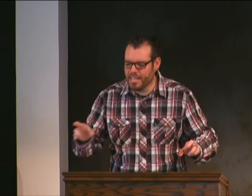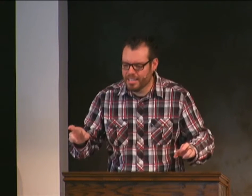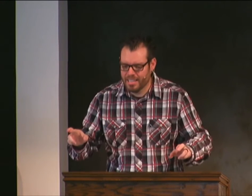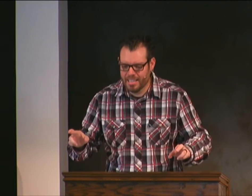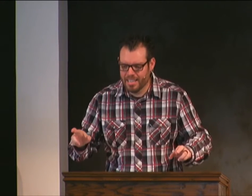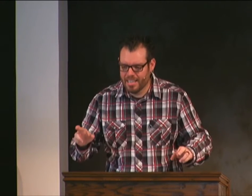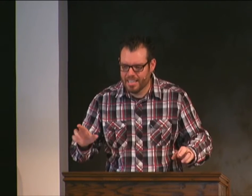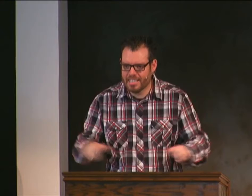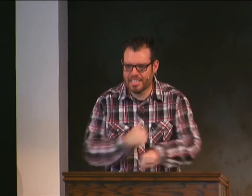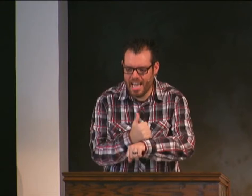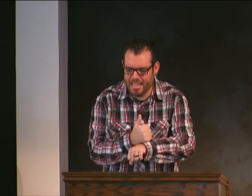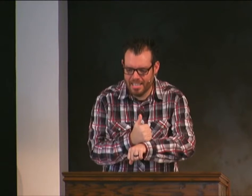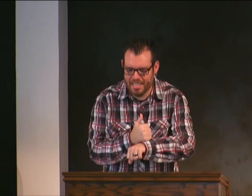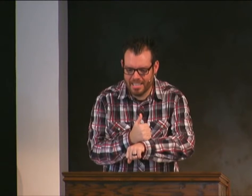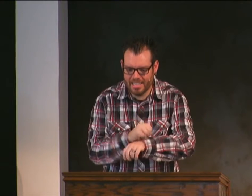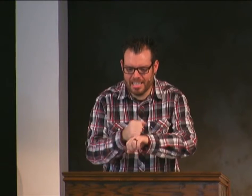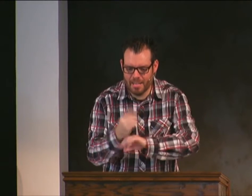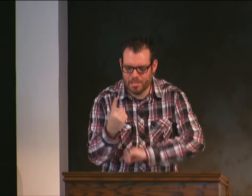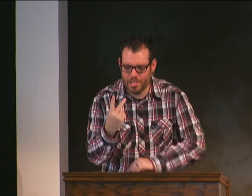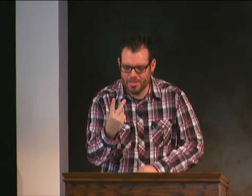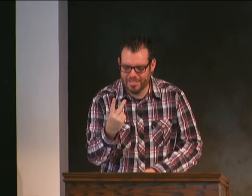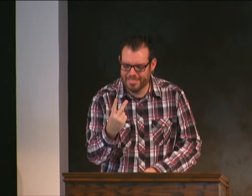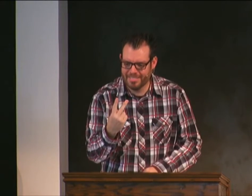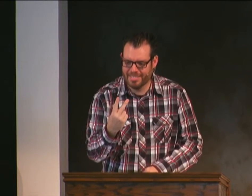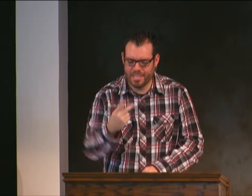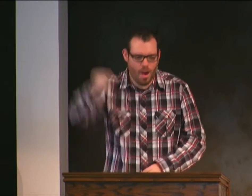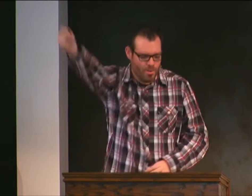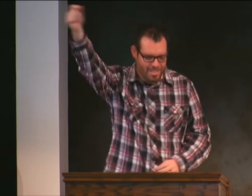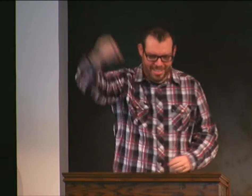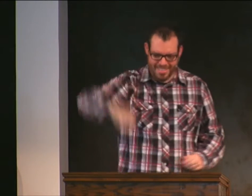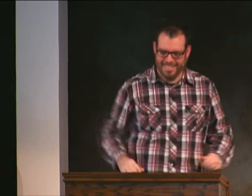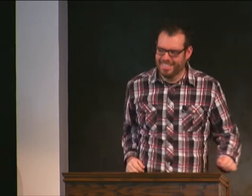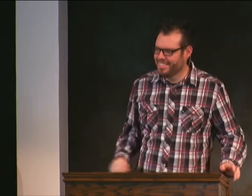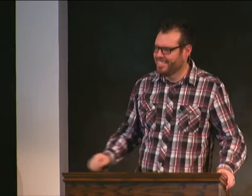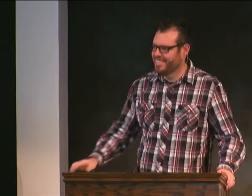Get ready. Get set. Get set number 2. Go.